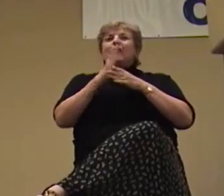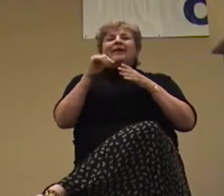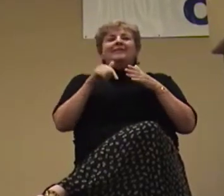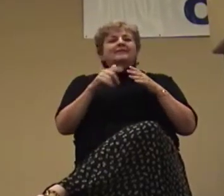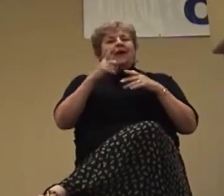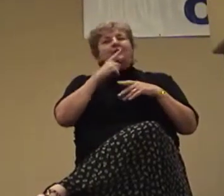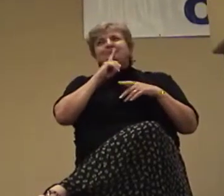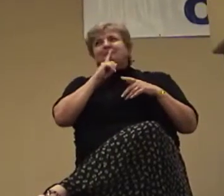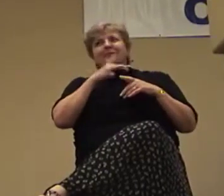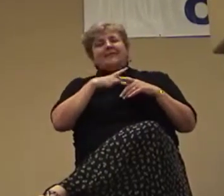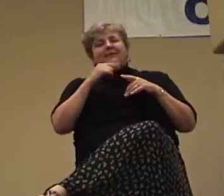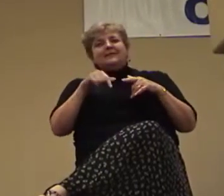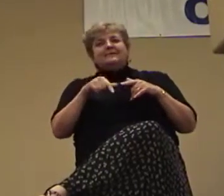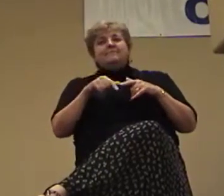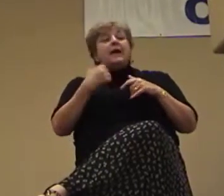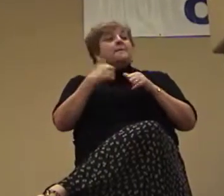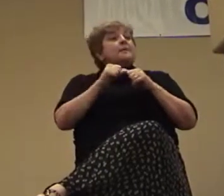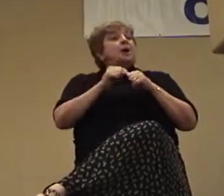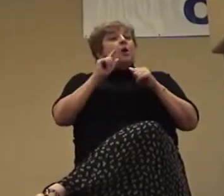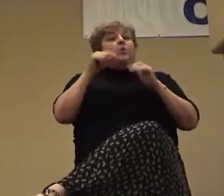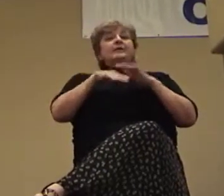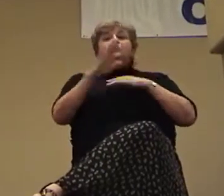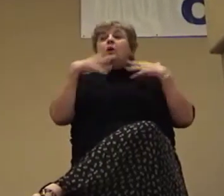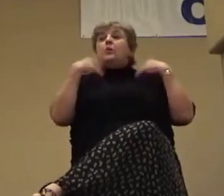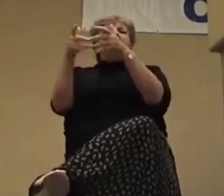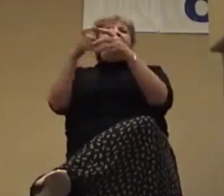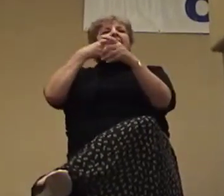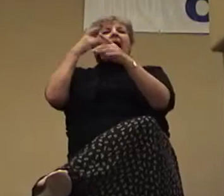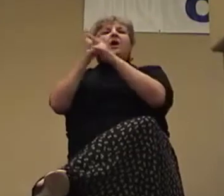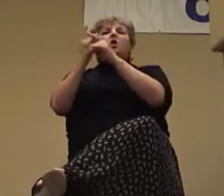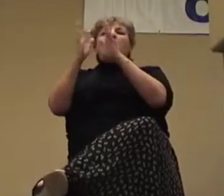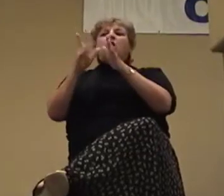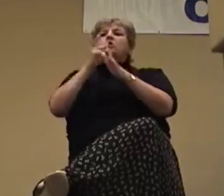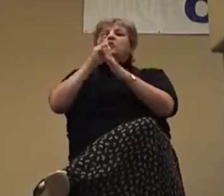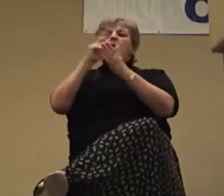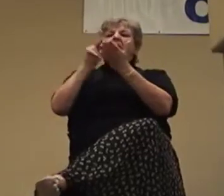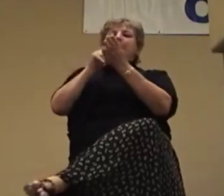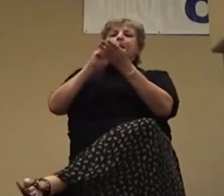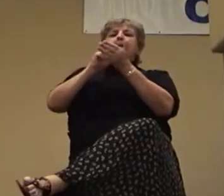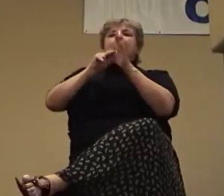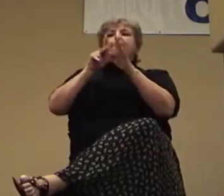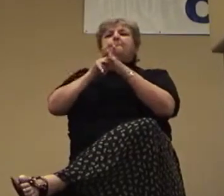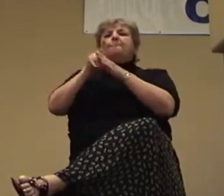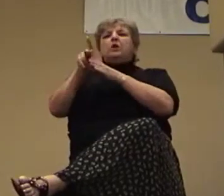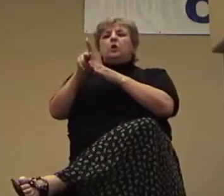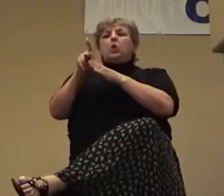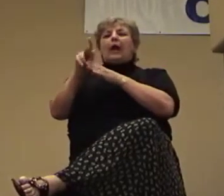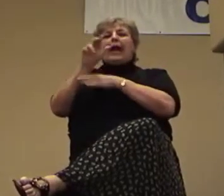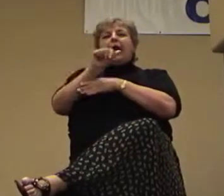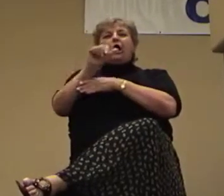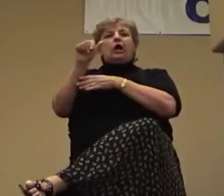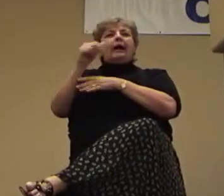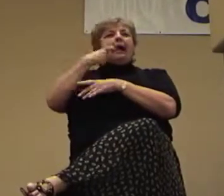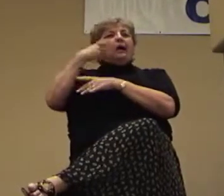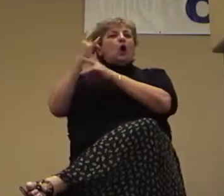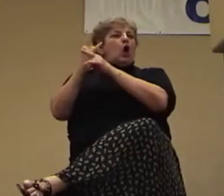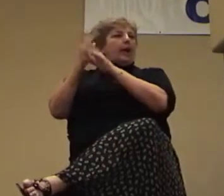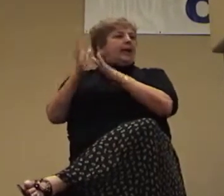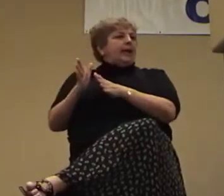I went to a recovery home, and a recovery home has nothing except for their guzzling and the unfortunate results thereof. They